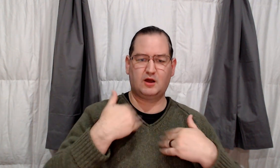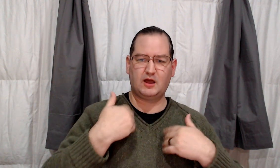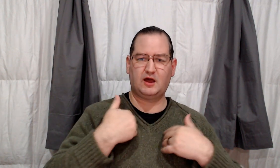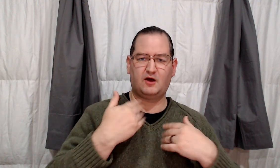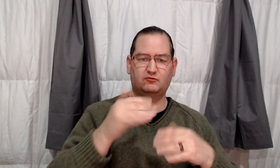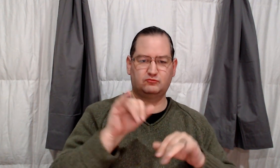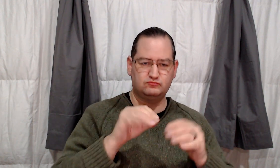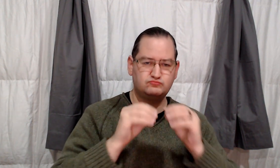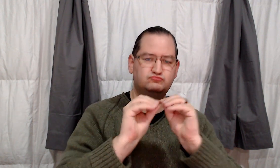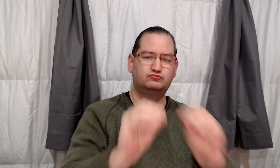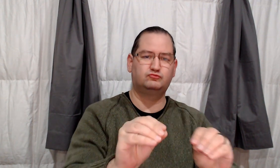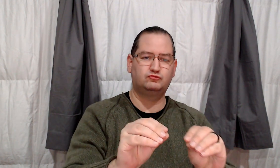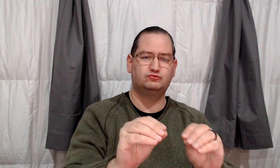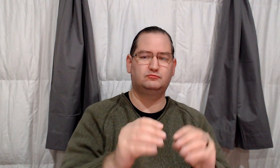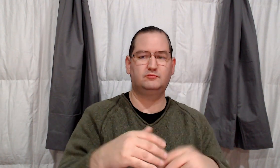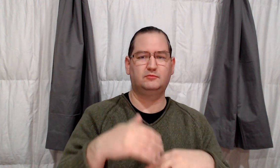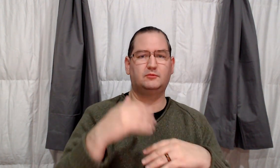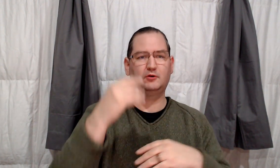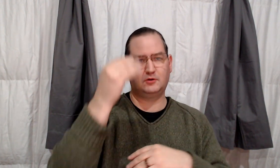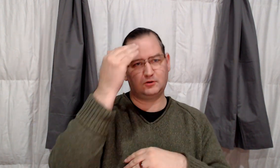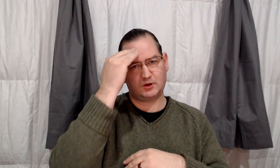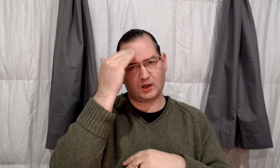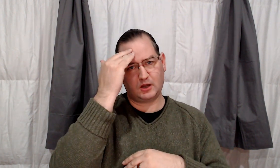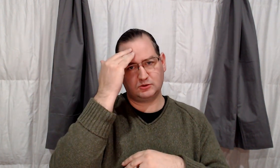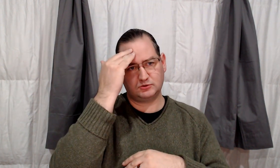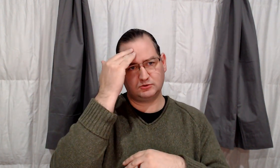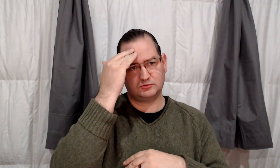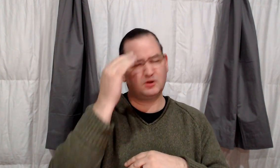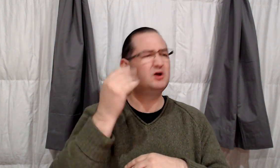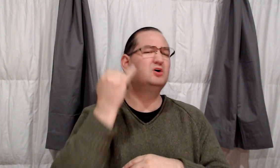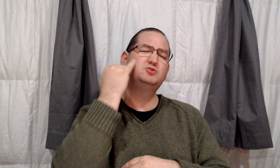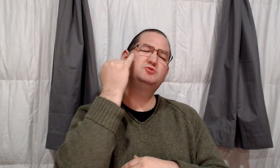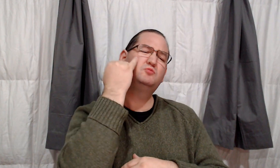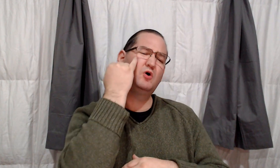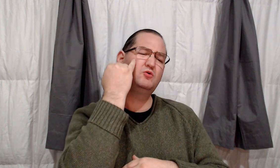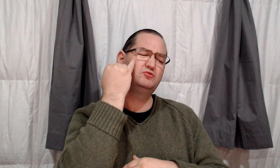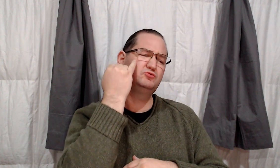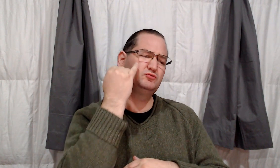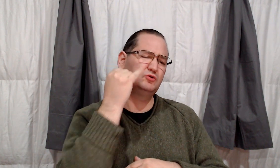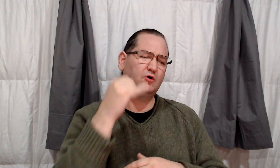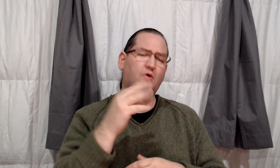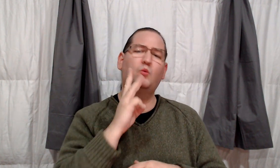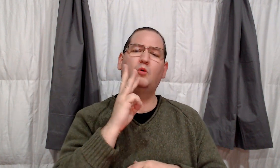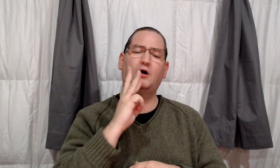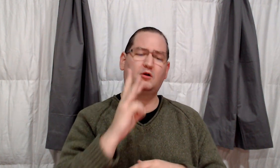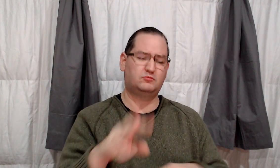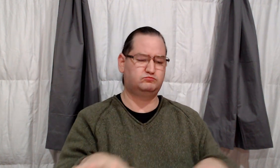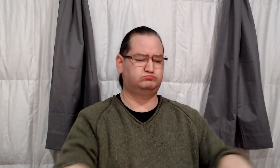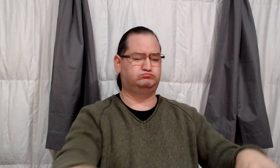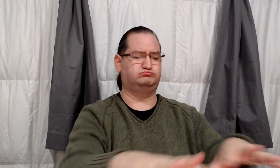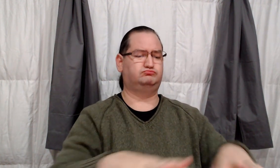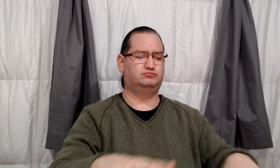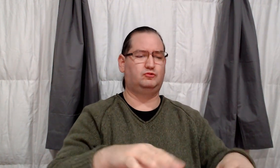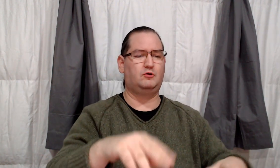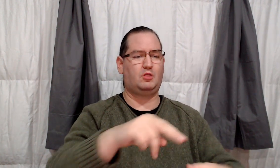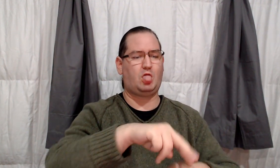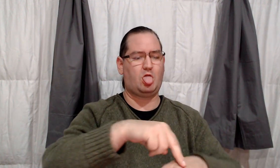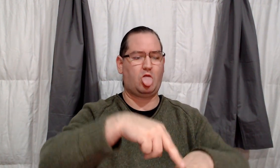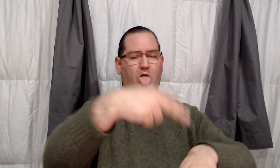are. If you fall in the water, you'll instantly be able to swim. If you've learnt to ride a bike